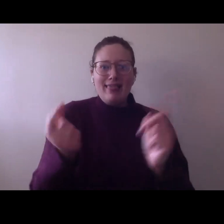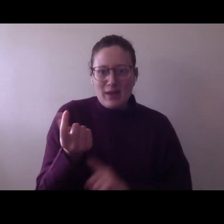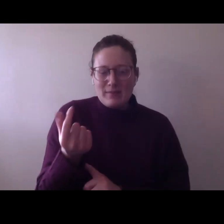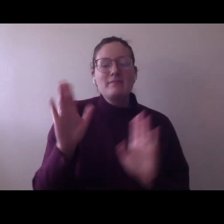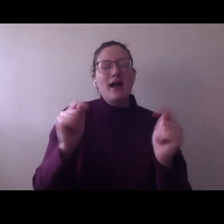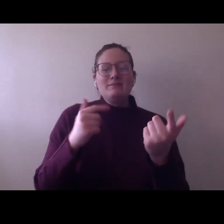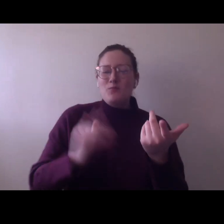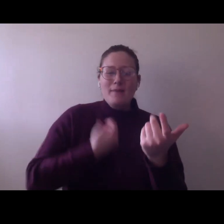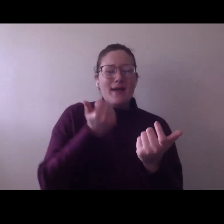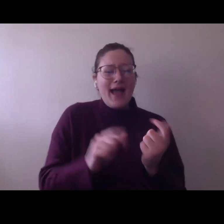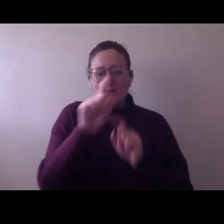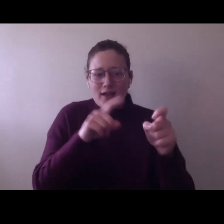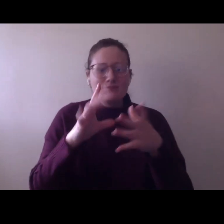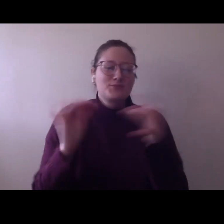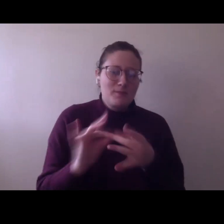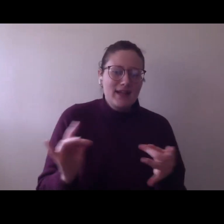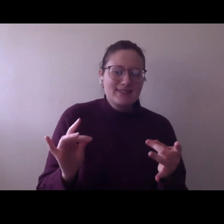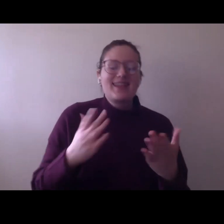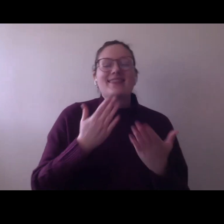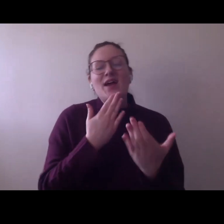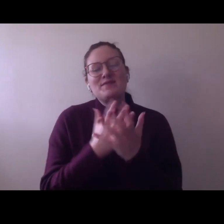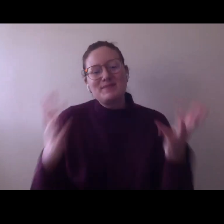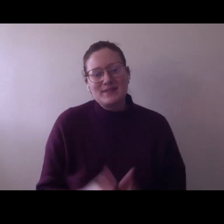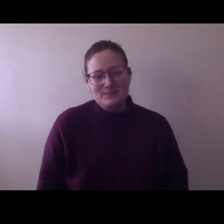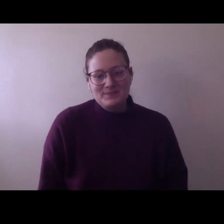welcome any questions or comments. Thank you very much.